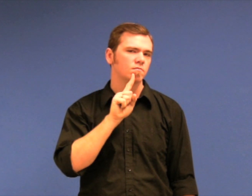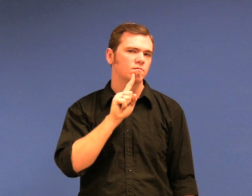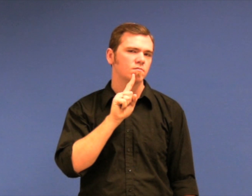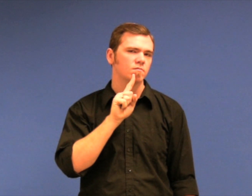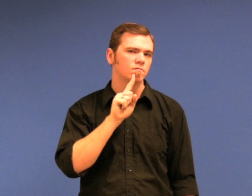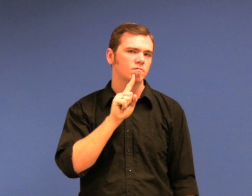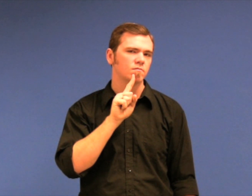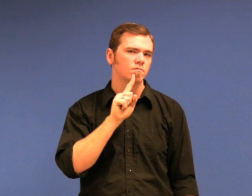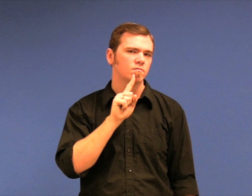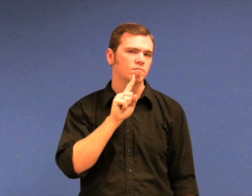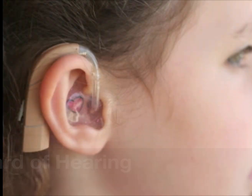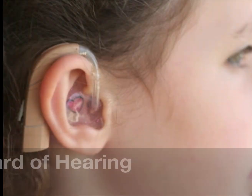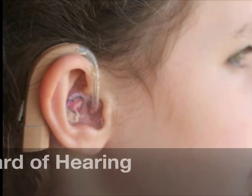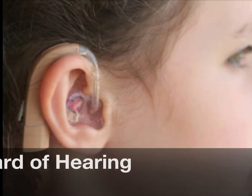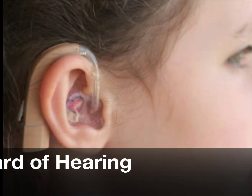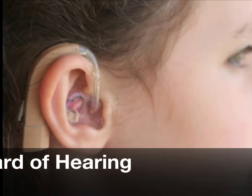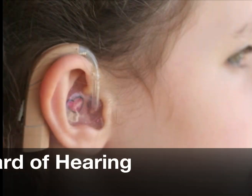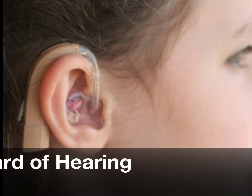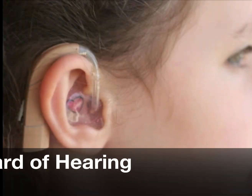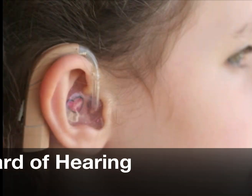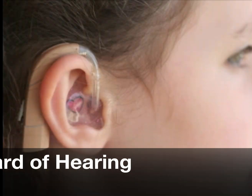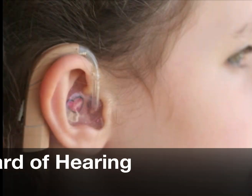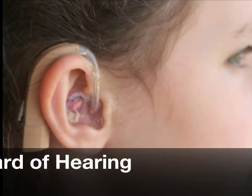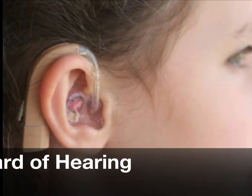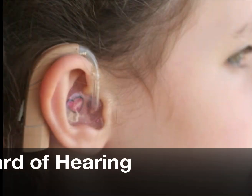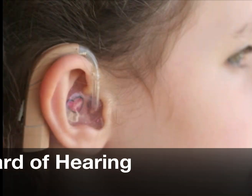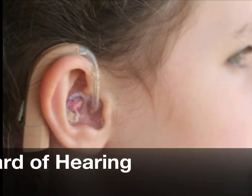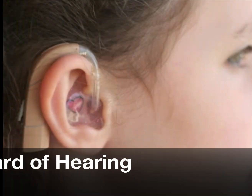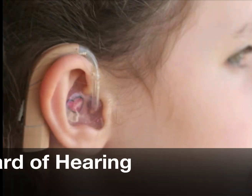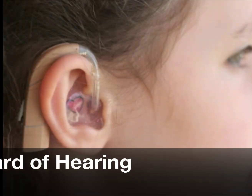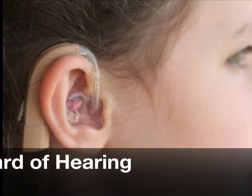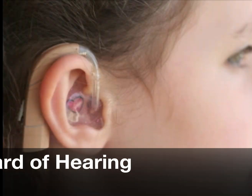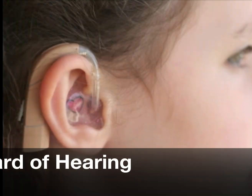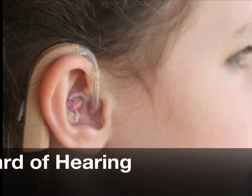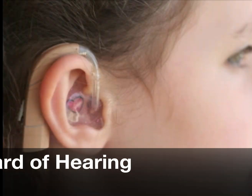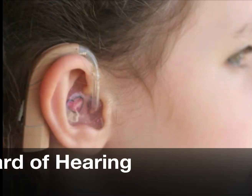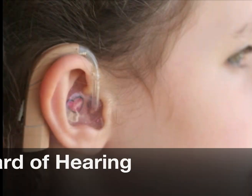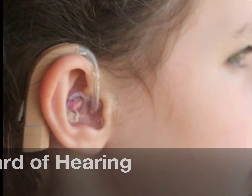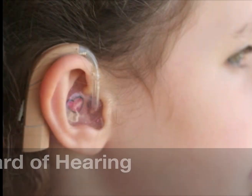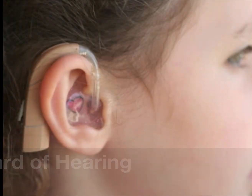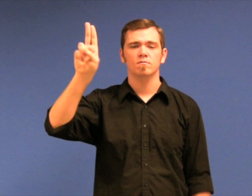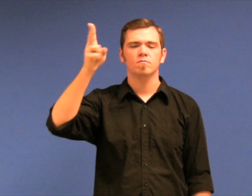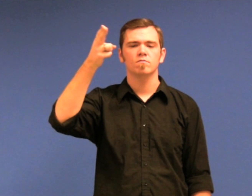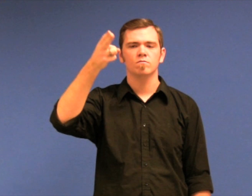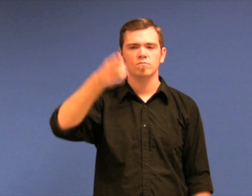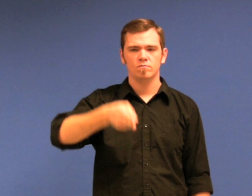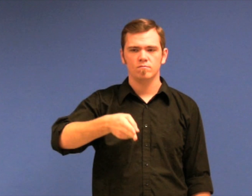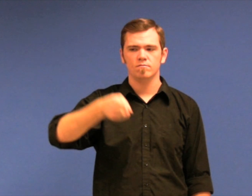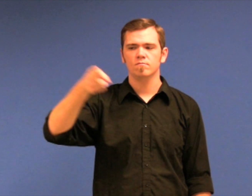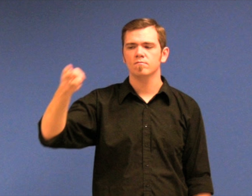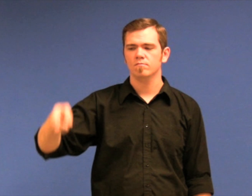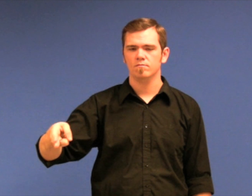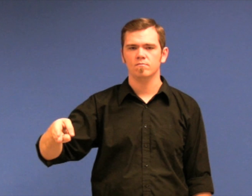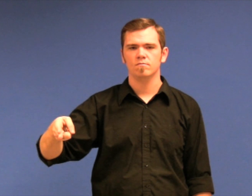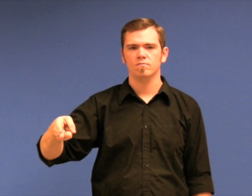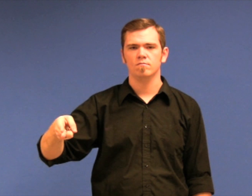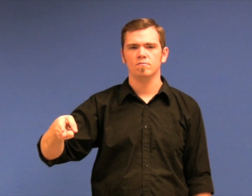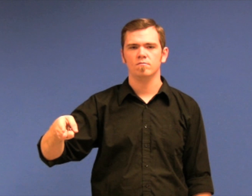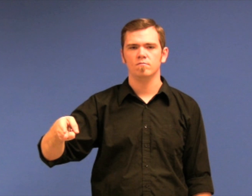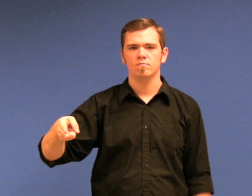Deaf. All right, there's also hard of hearing. We'll talk about what these mean in class. And it's hard of hearing. It's a